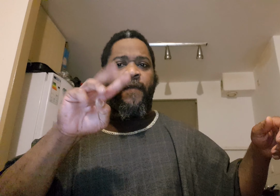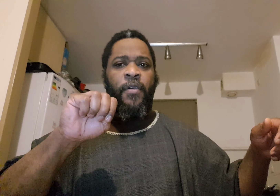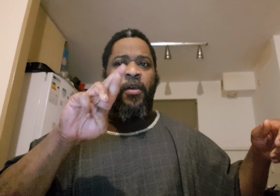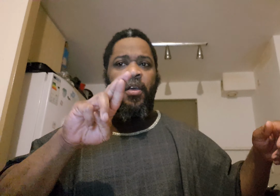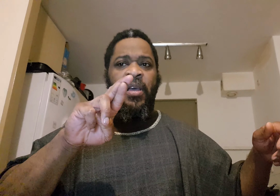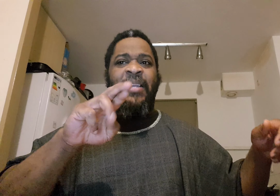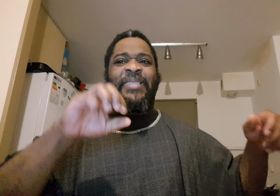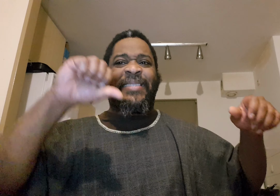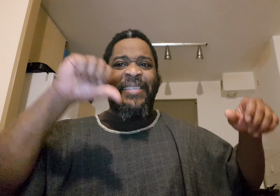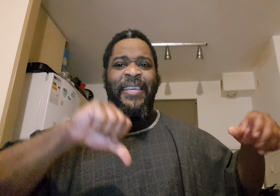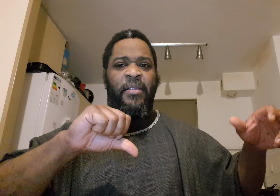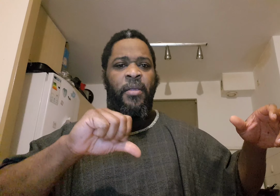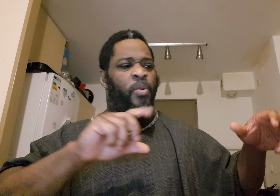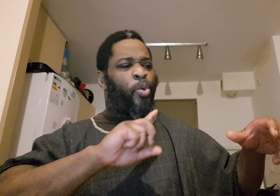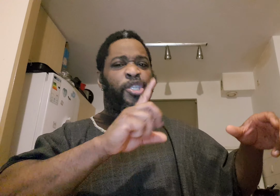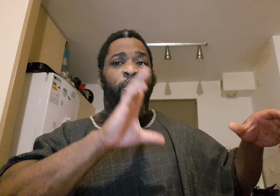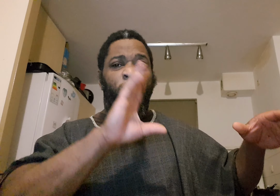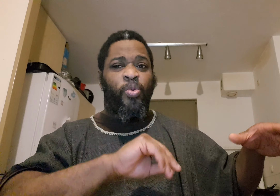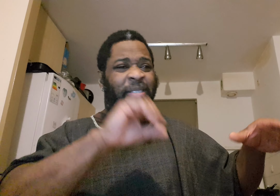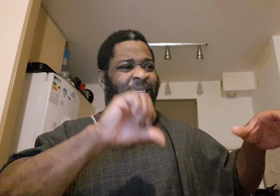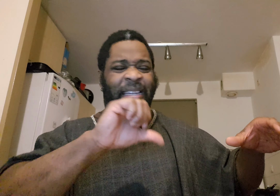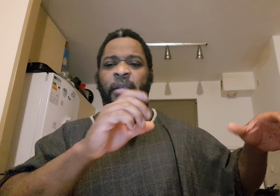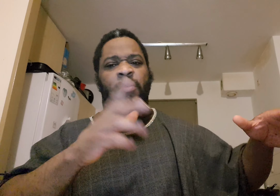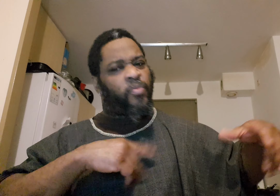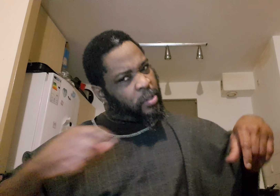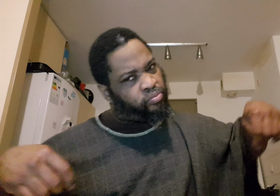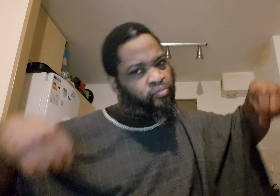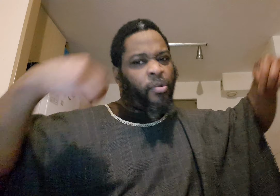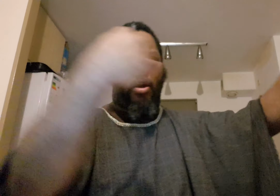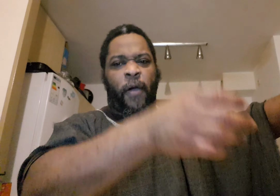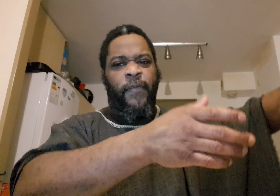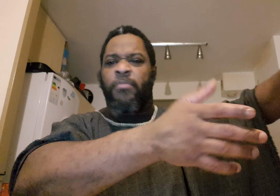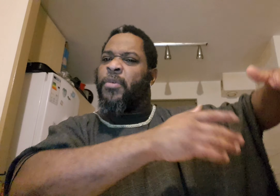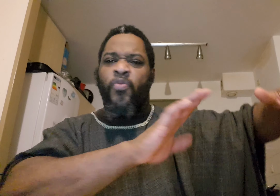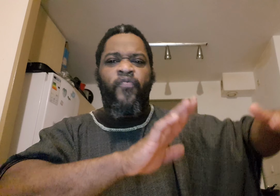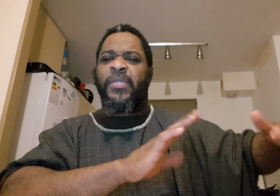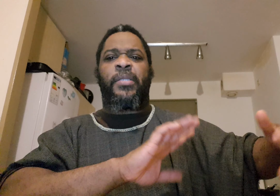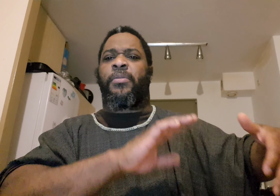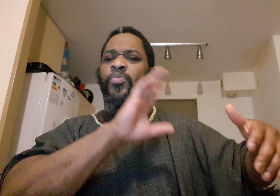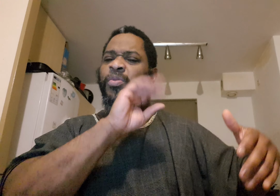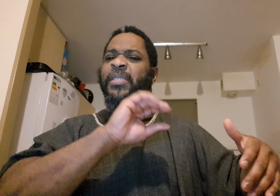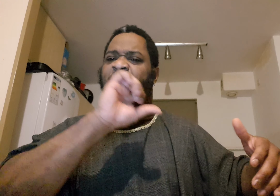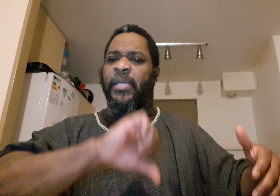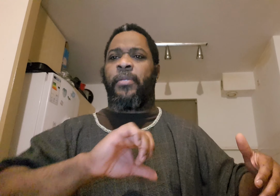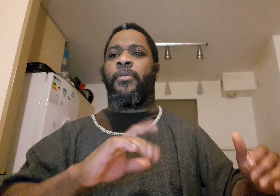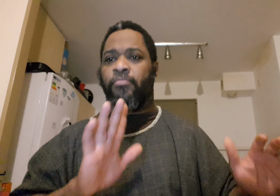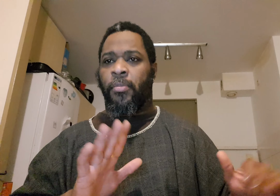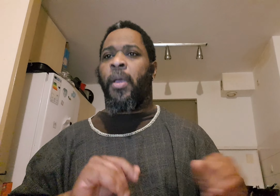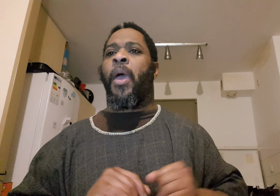cover sin. What she do sin? Cover who need to sin?